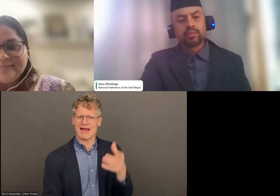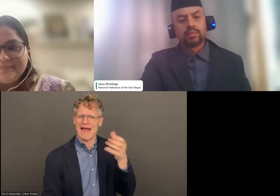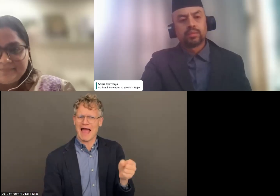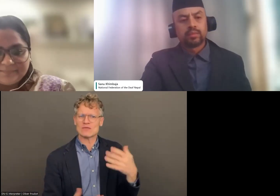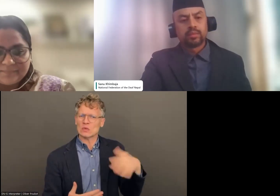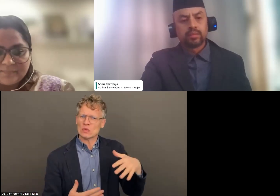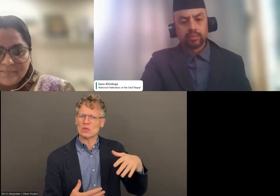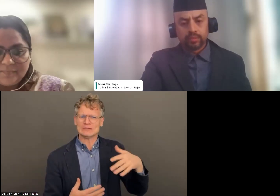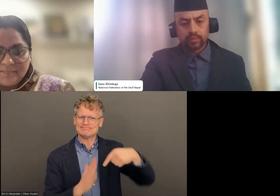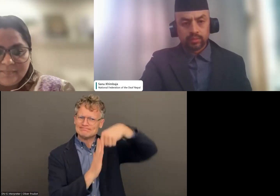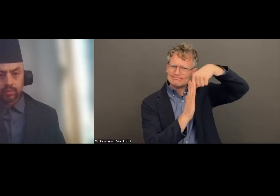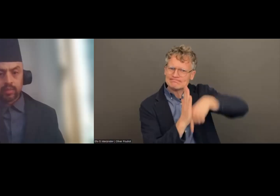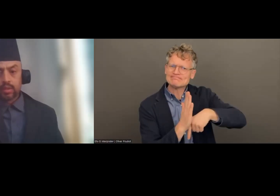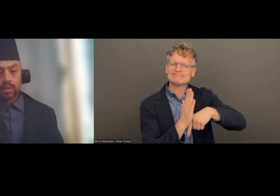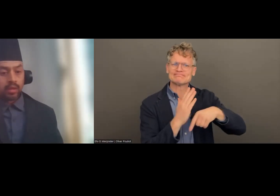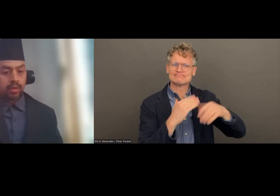disabilities?